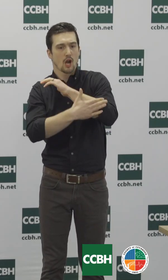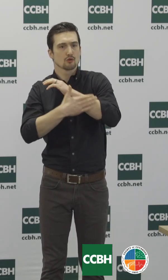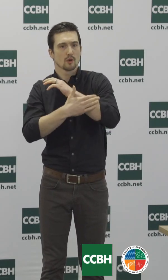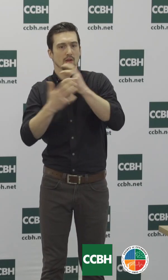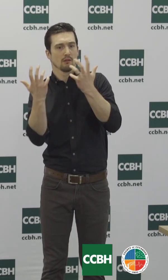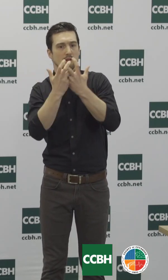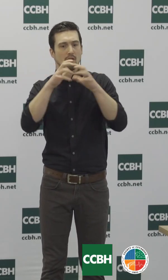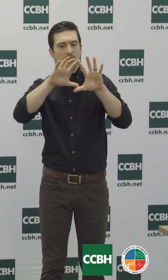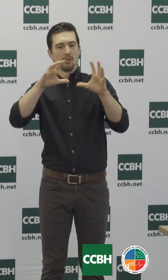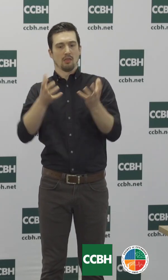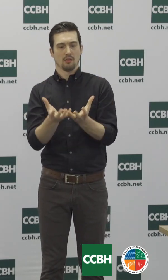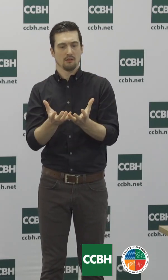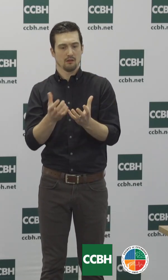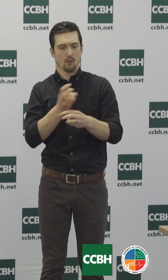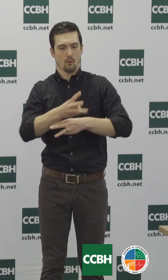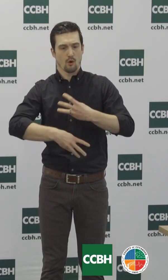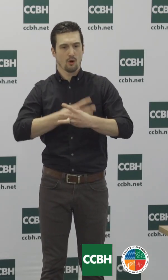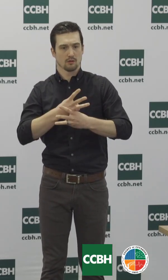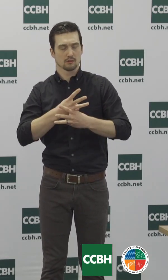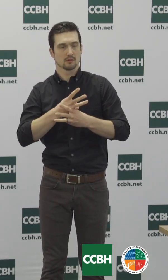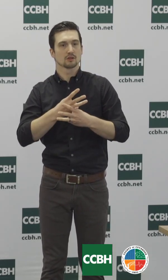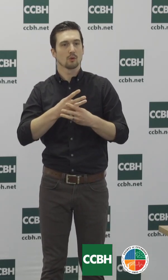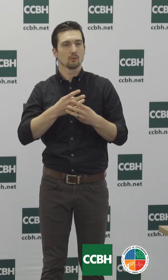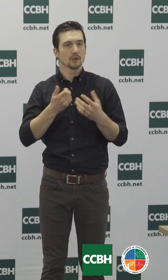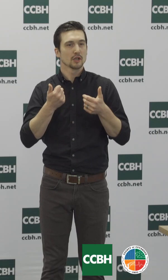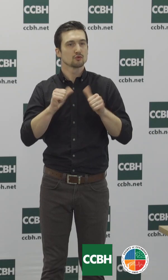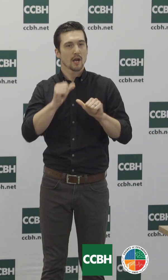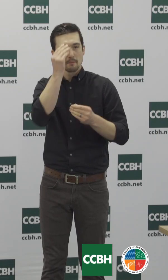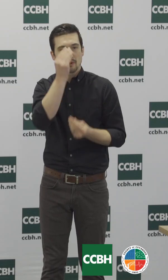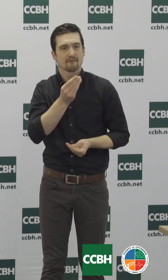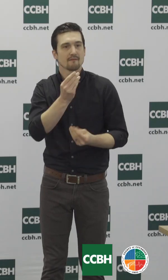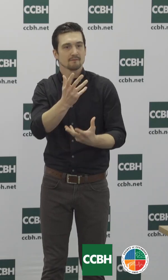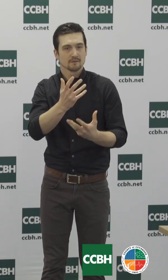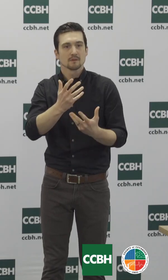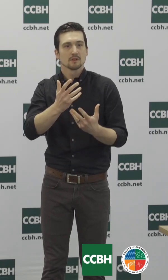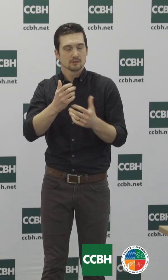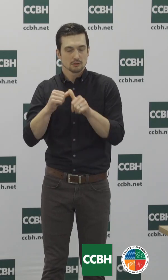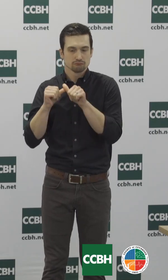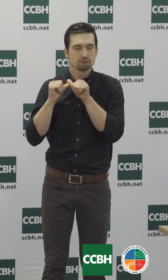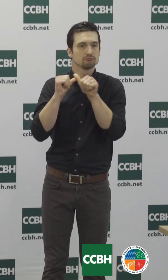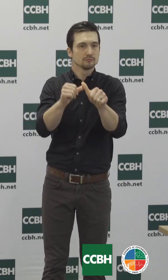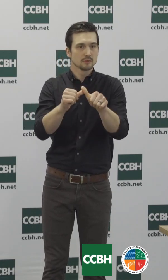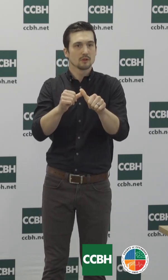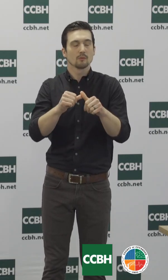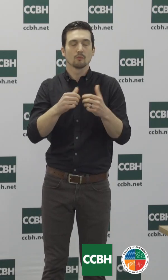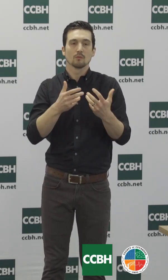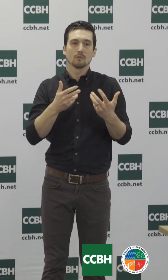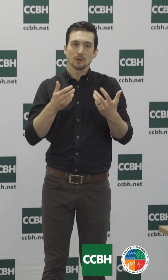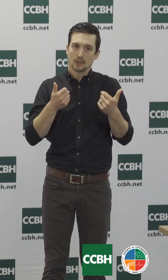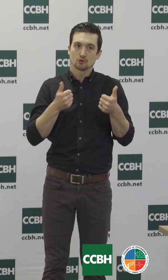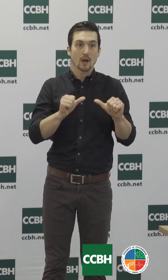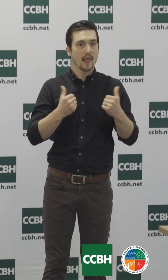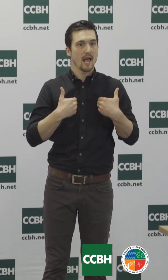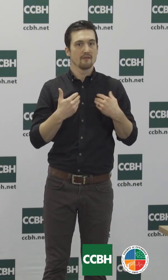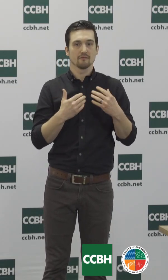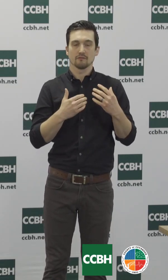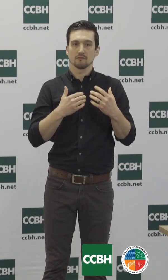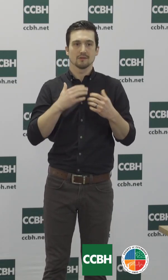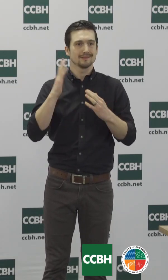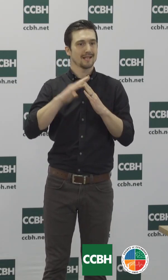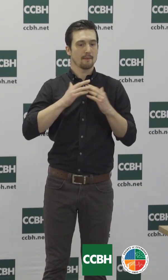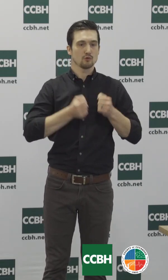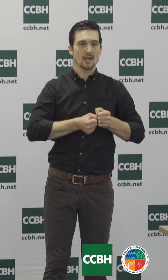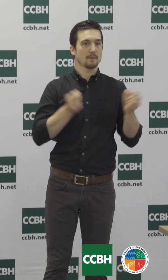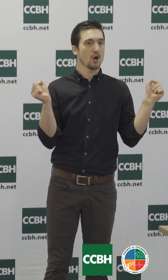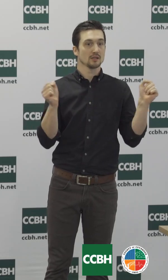to provide you as much information as we can, balancing transparency, which we fully believe in,